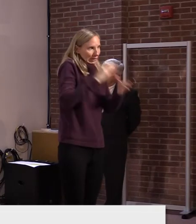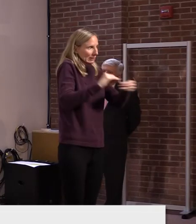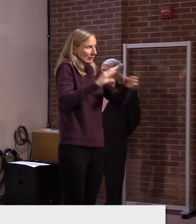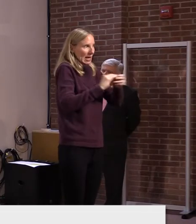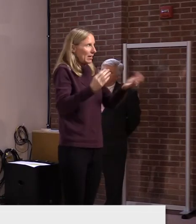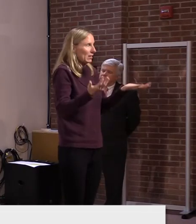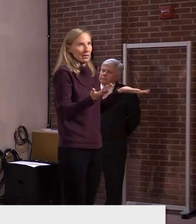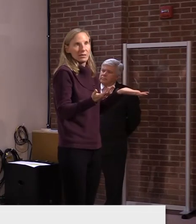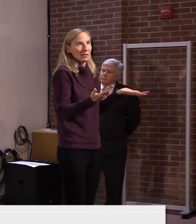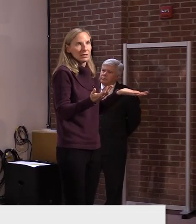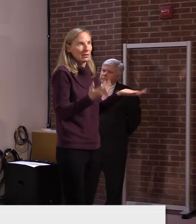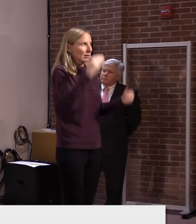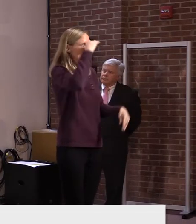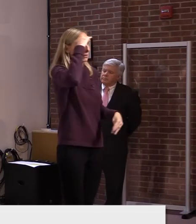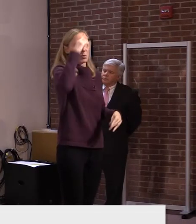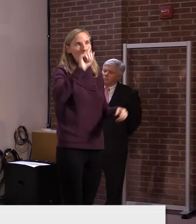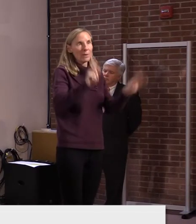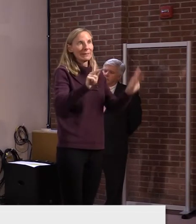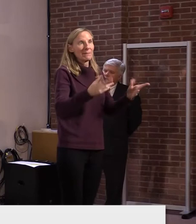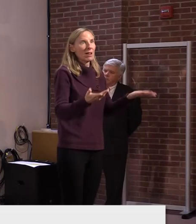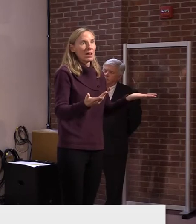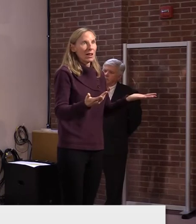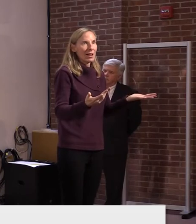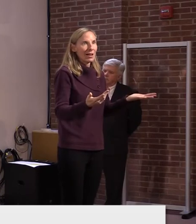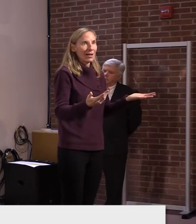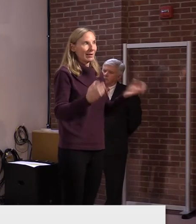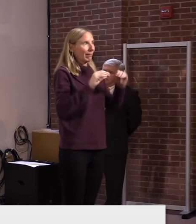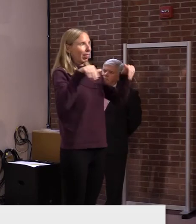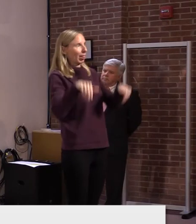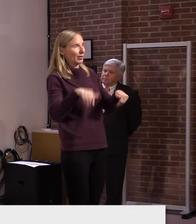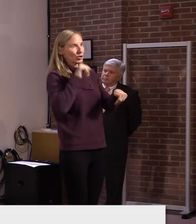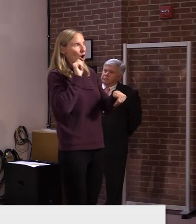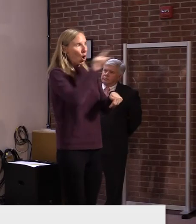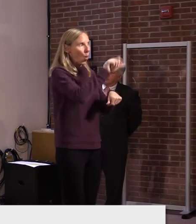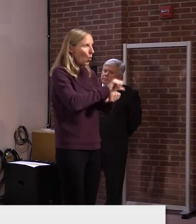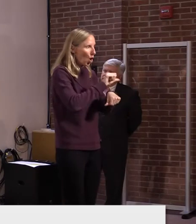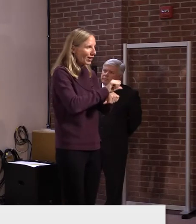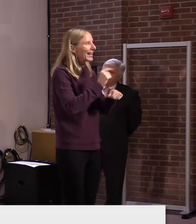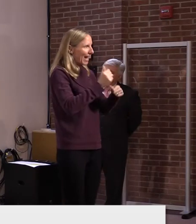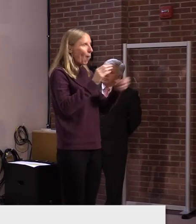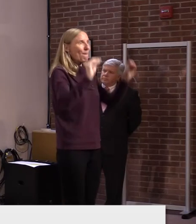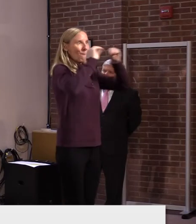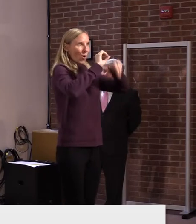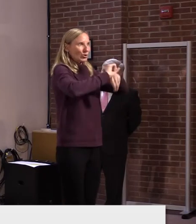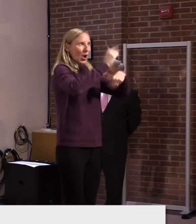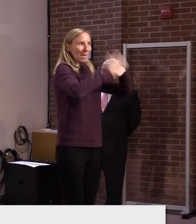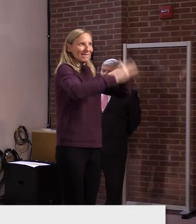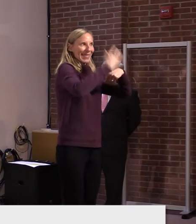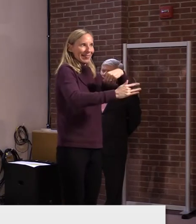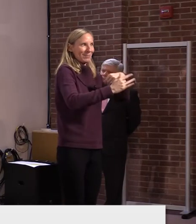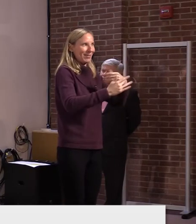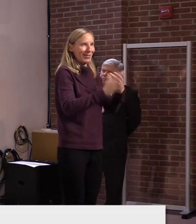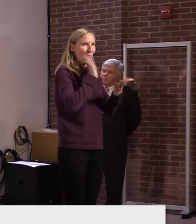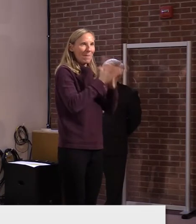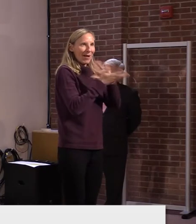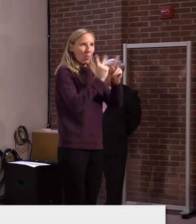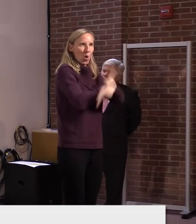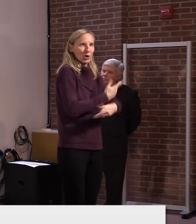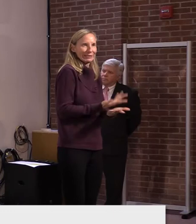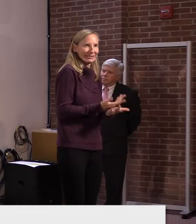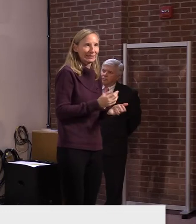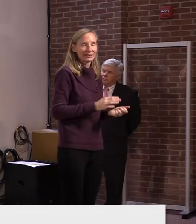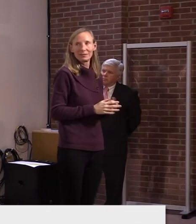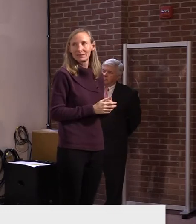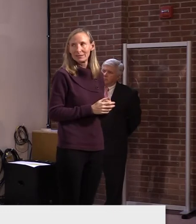People aren't going out to work, and now you've added more openings, and the situation is just going to get worse for school districts. Well,